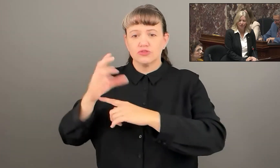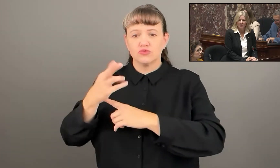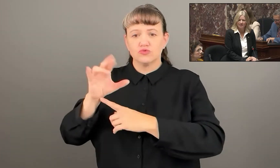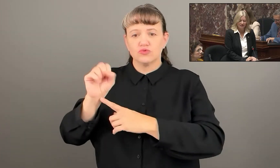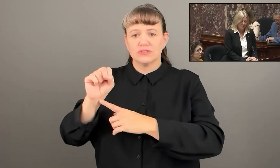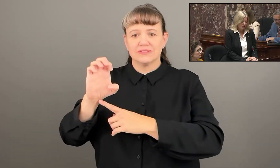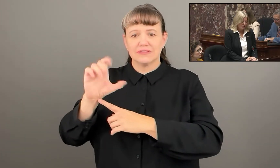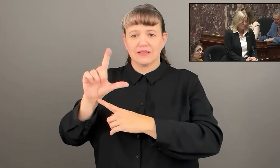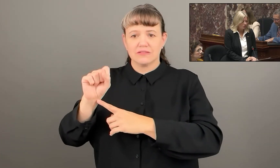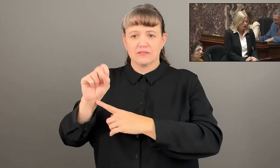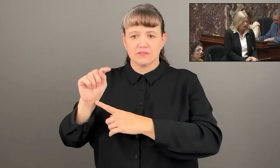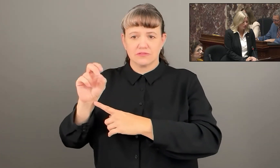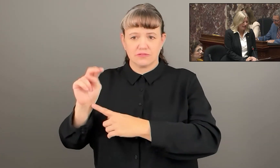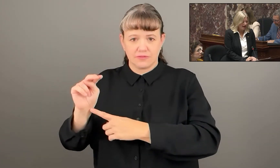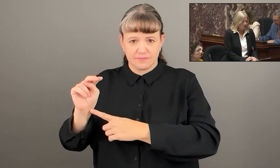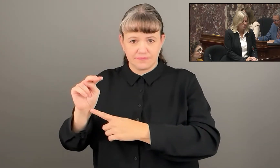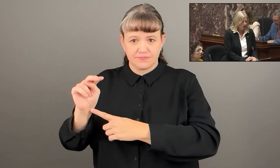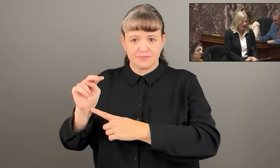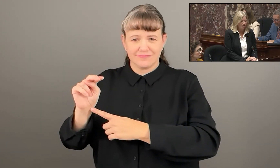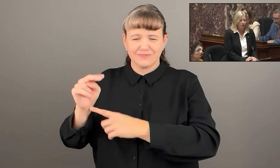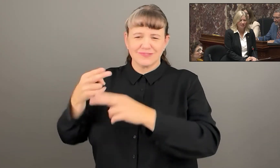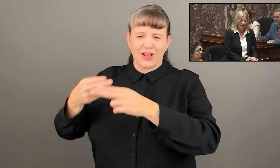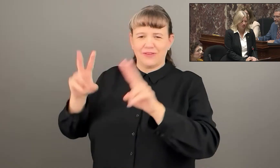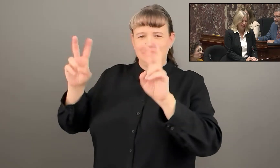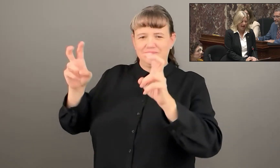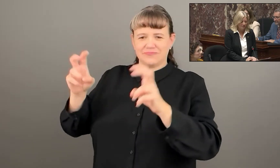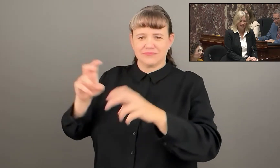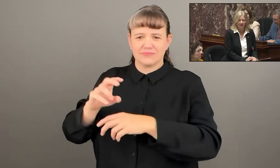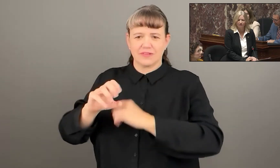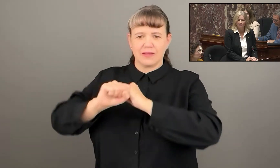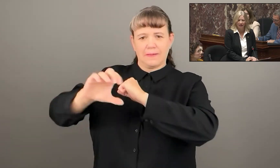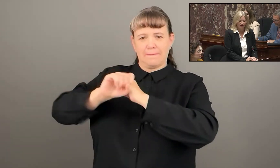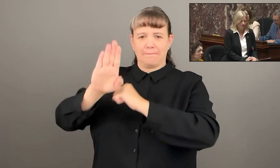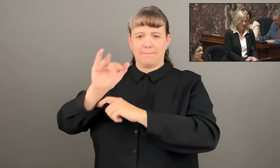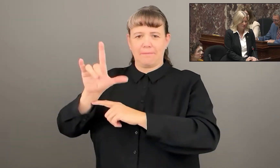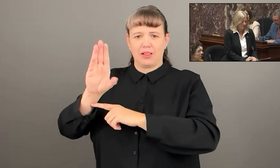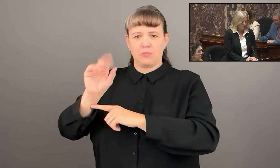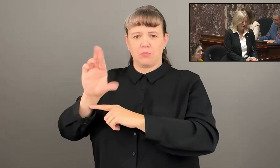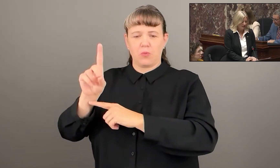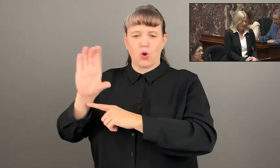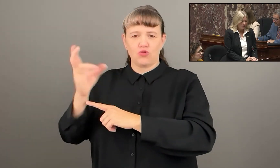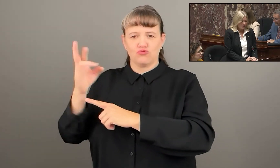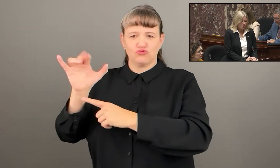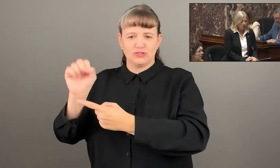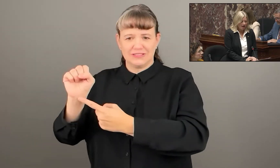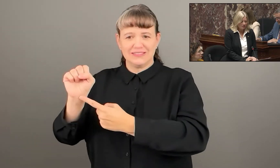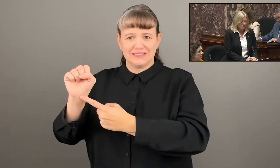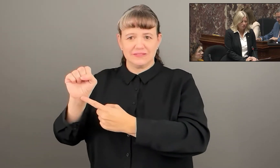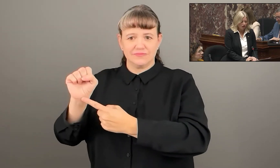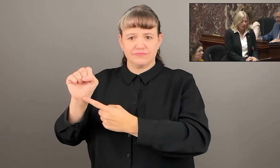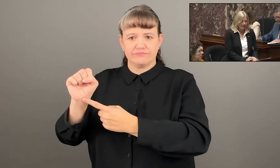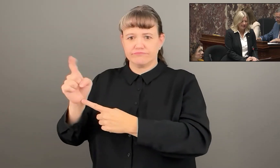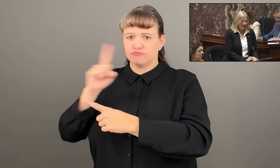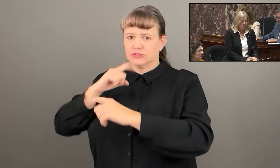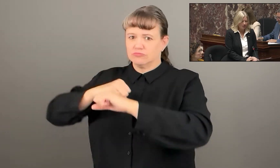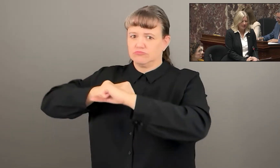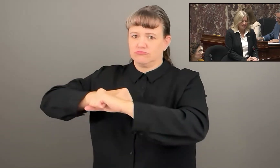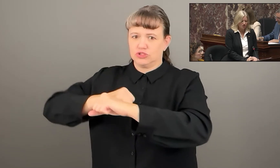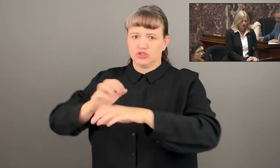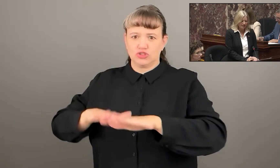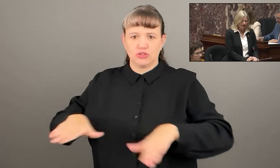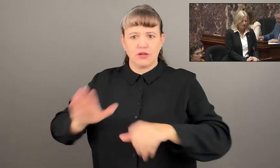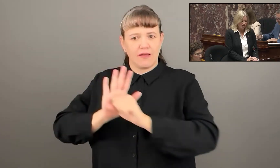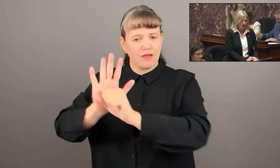Billboard Chris, is a world-renowned child protection advocate from Vancouver. He travels the world engaging